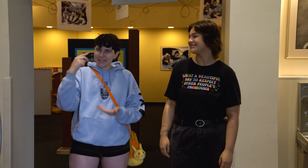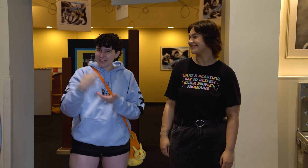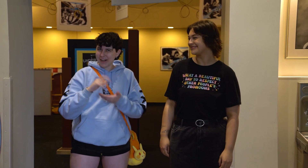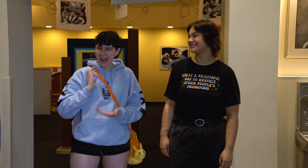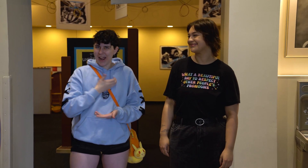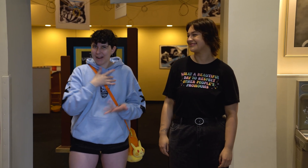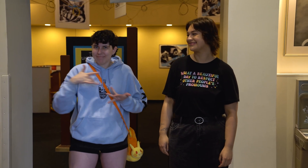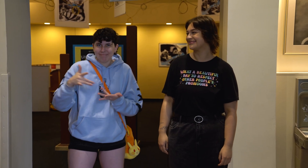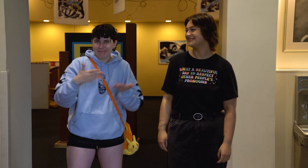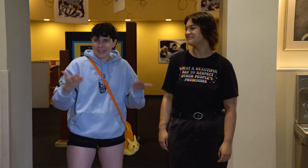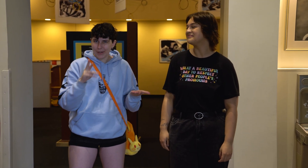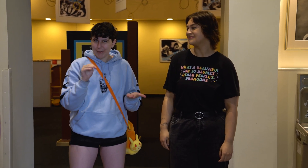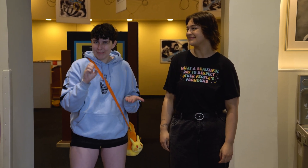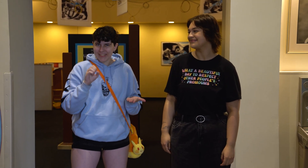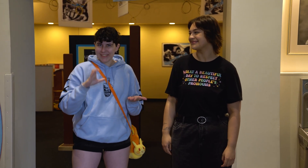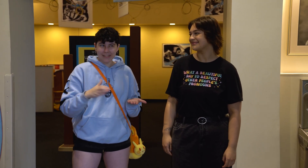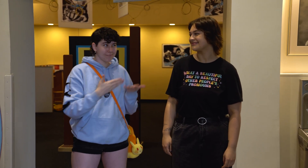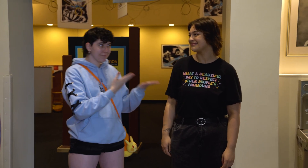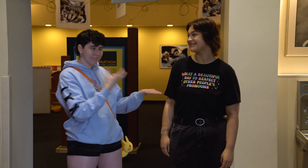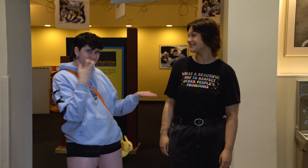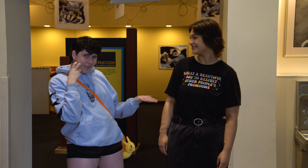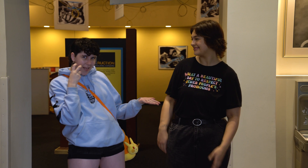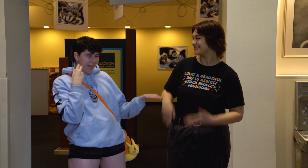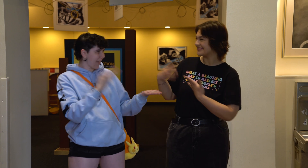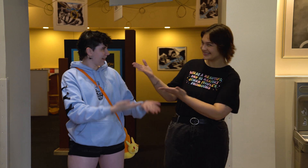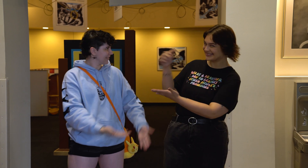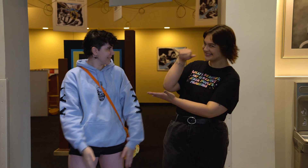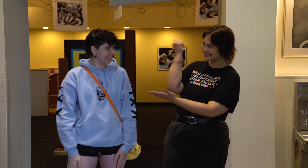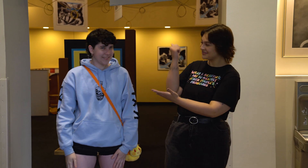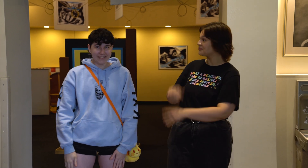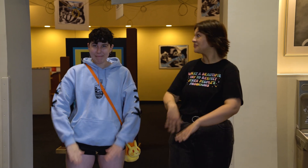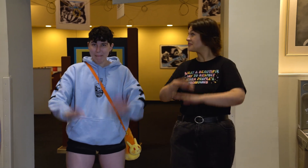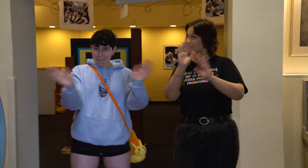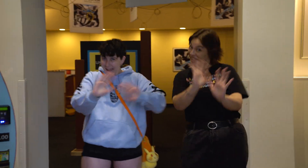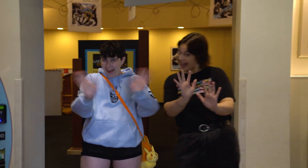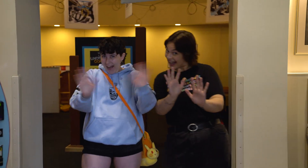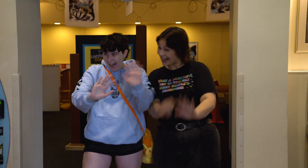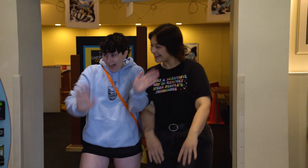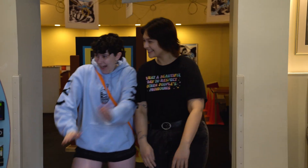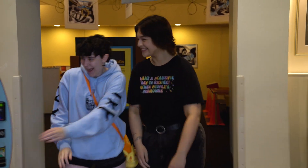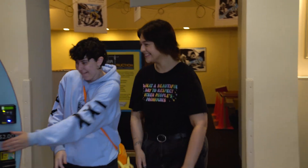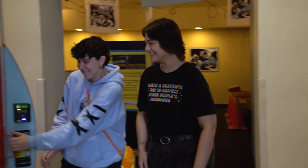Take care. Thank you for joining our tour here at RMSC. Again, this is Gail. And that's Ace. Bye-bye. Bye.